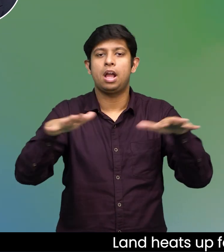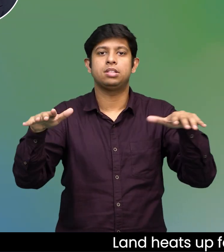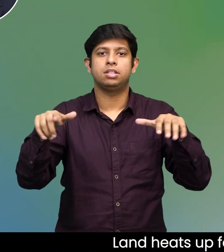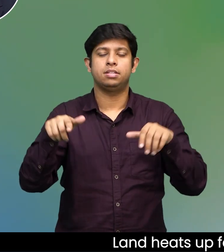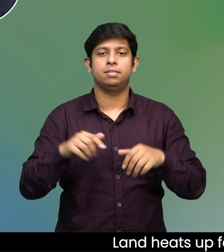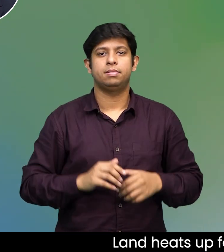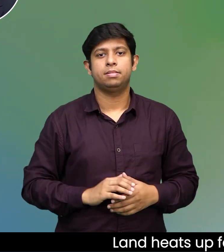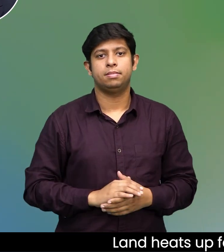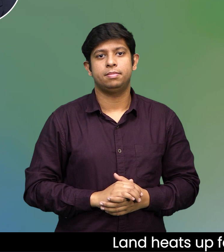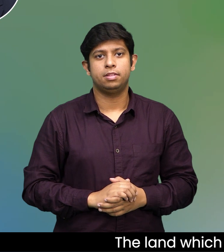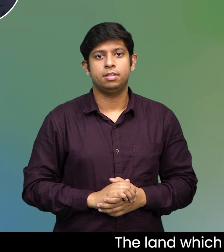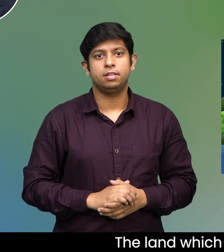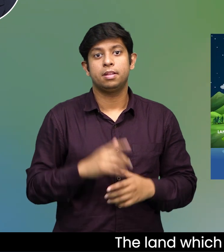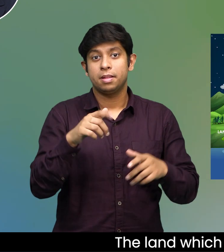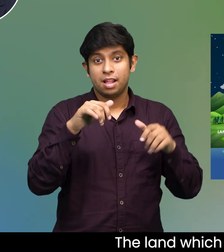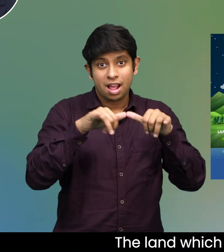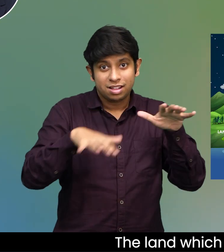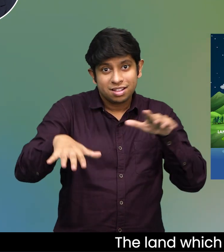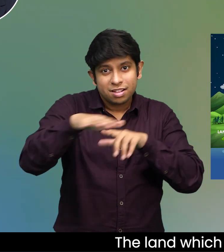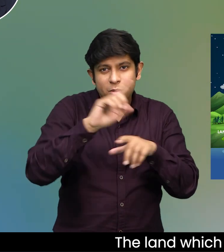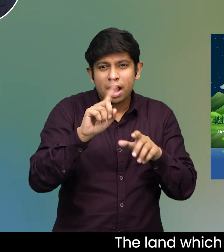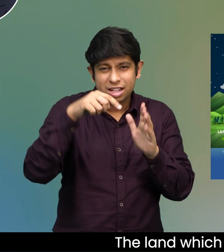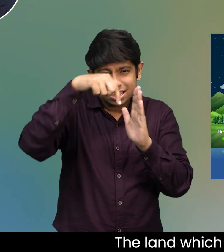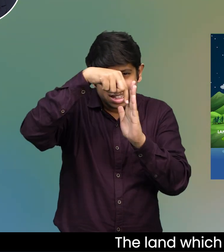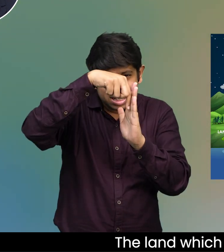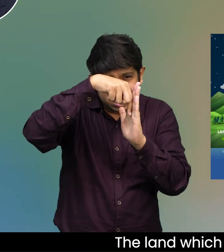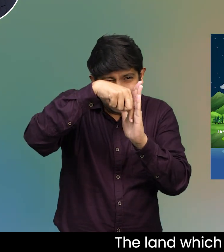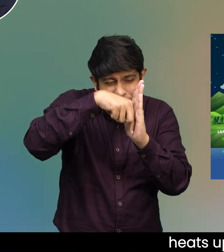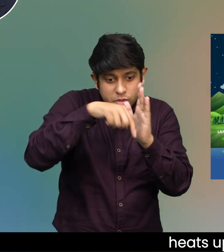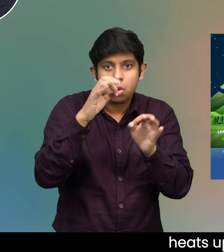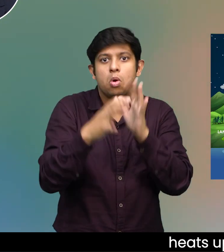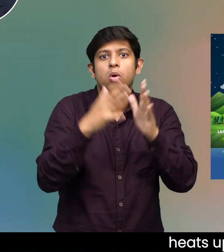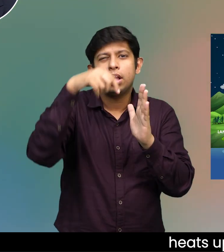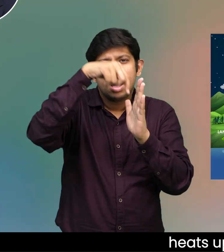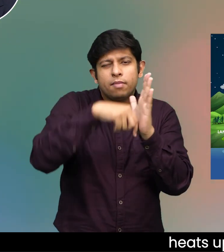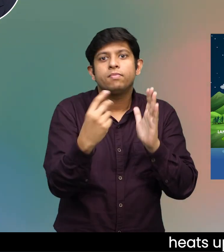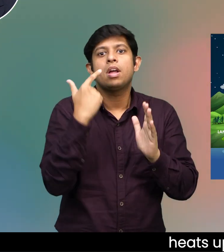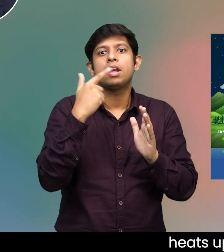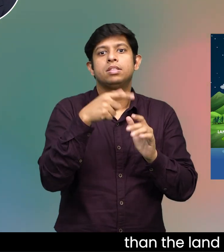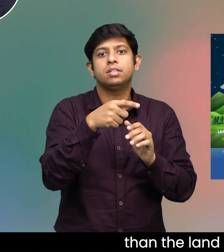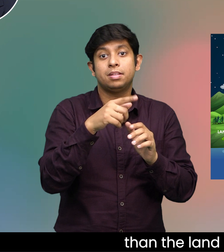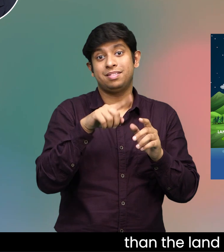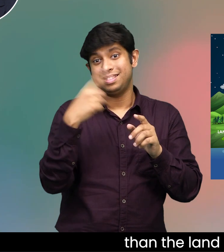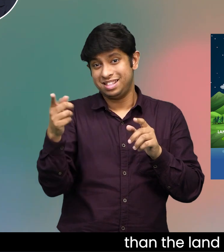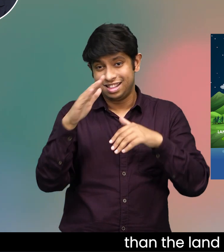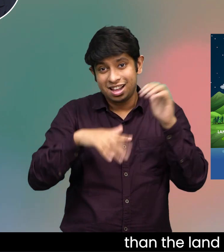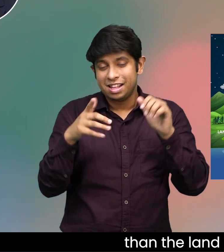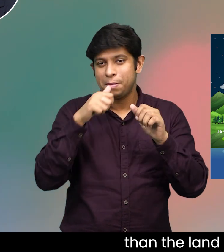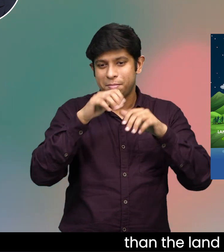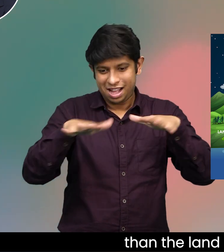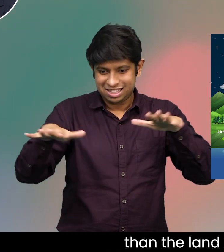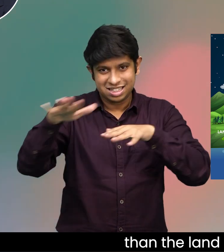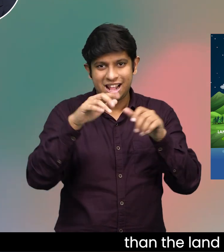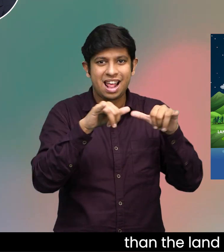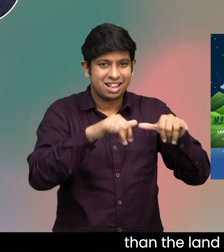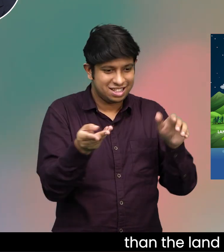sea. The land, which is deep inland, heats up faster than the land near the